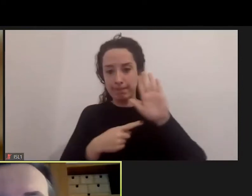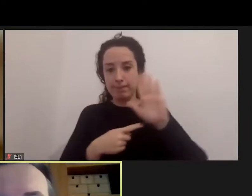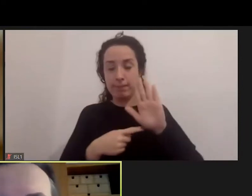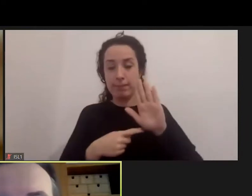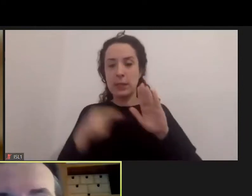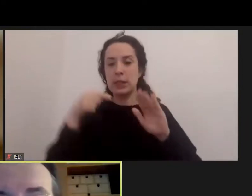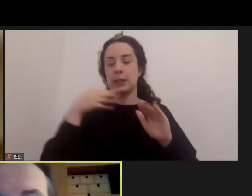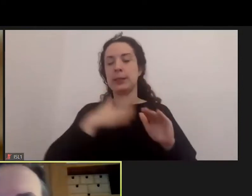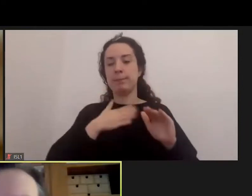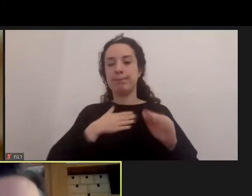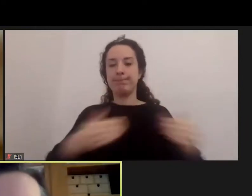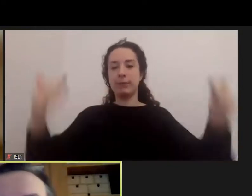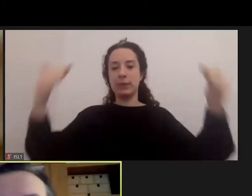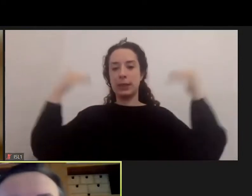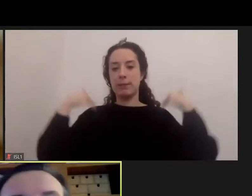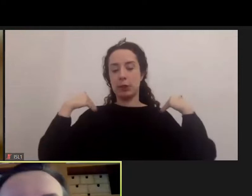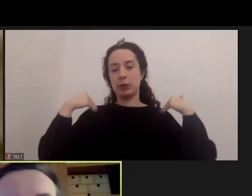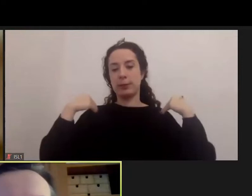this project